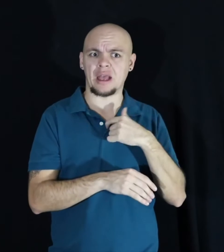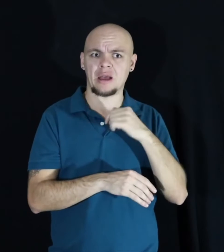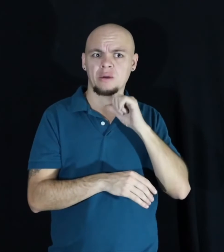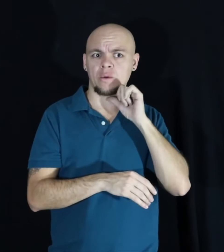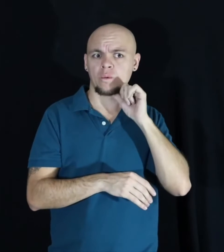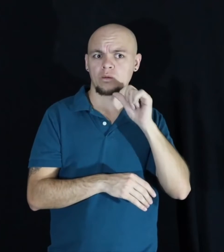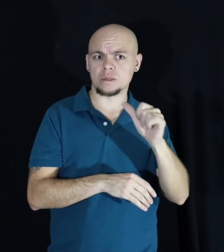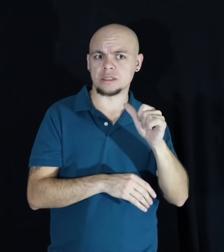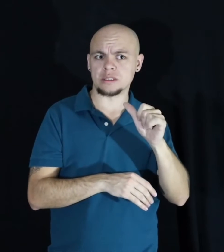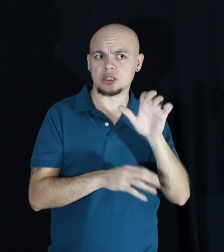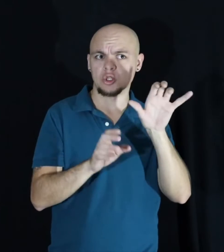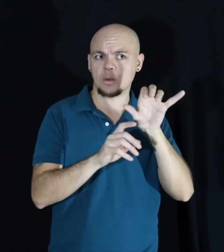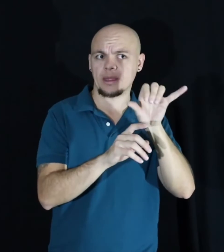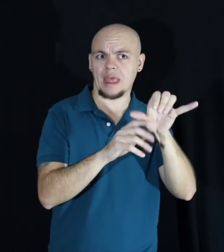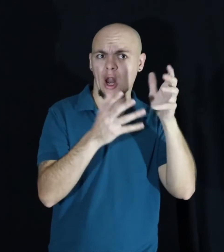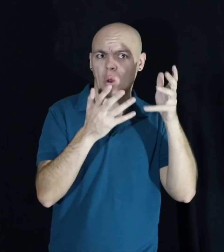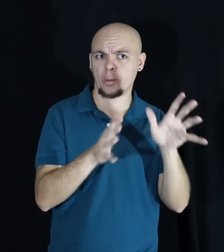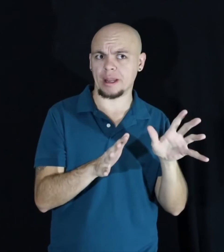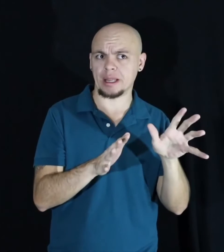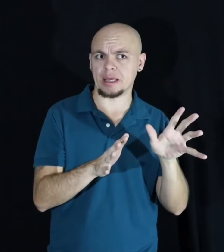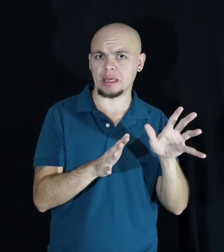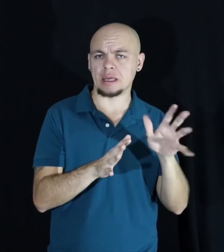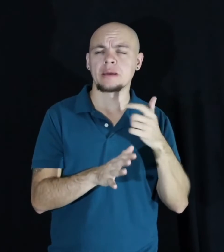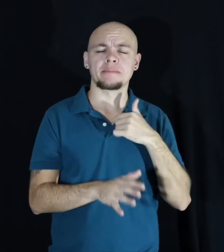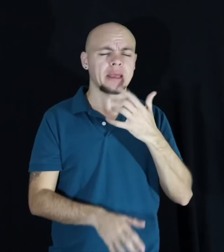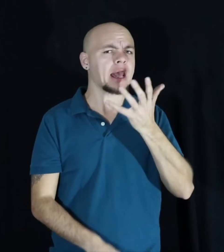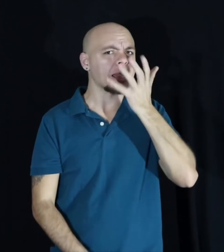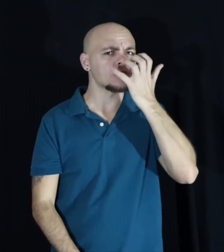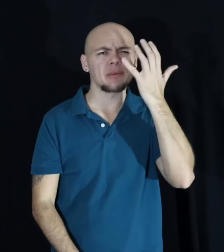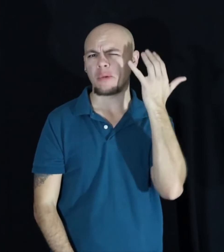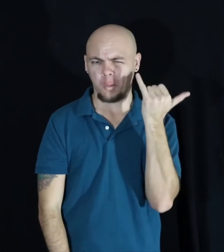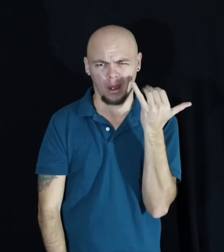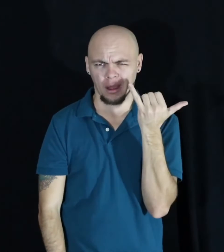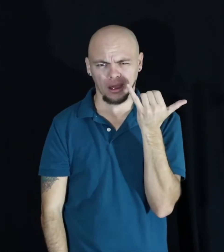angry. But why?